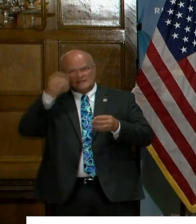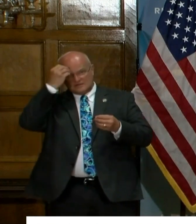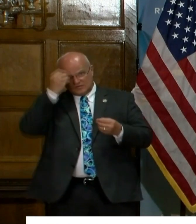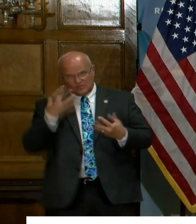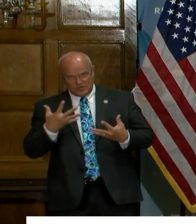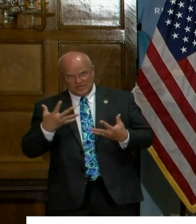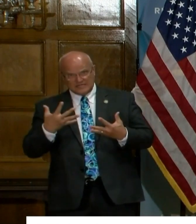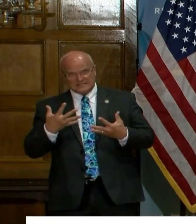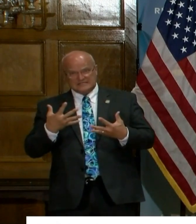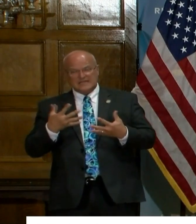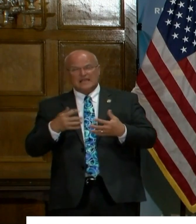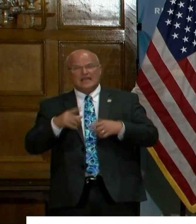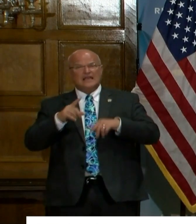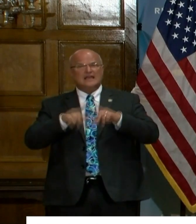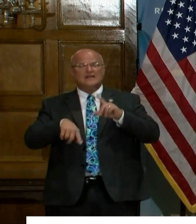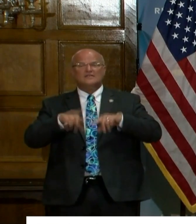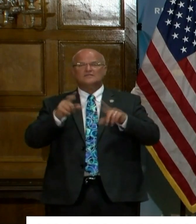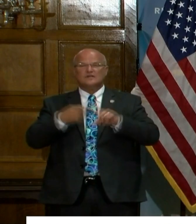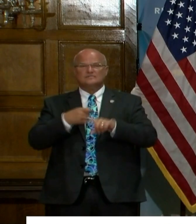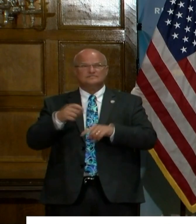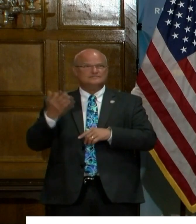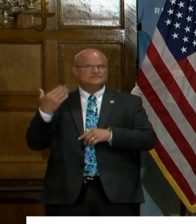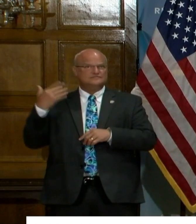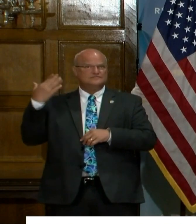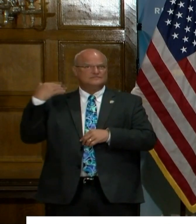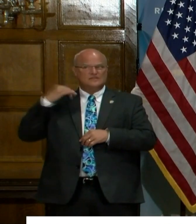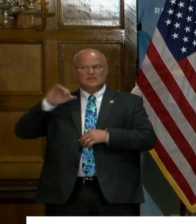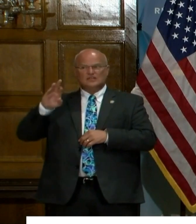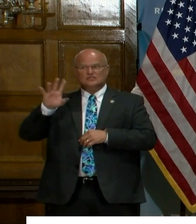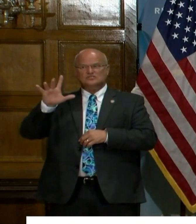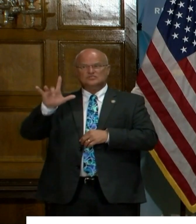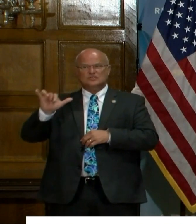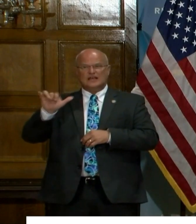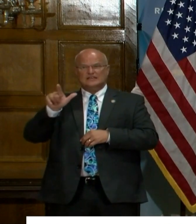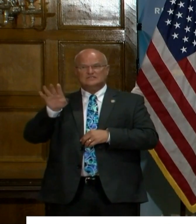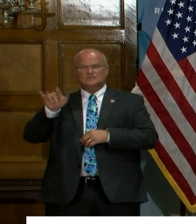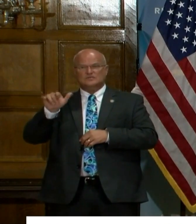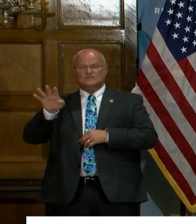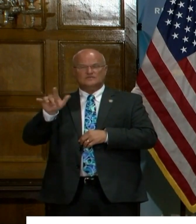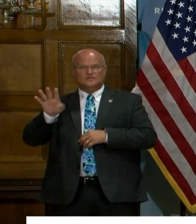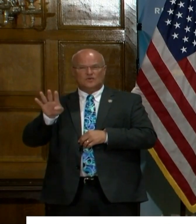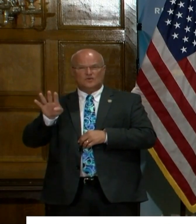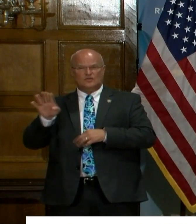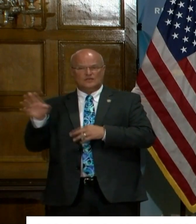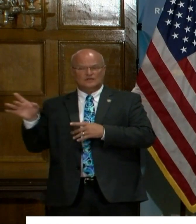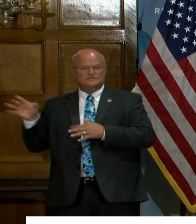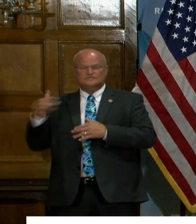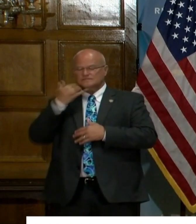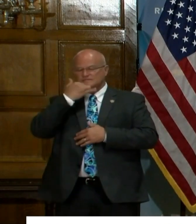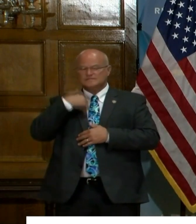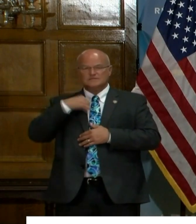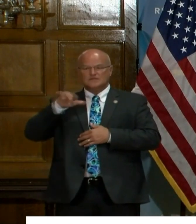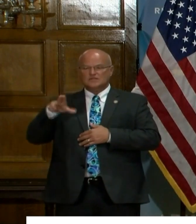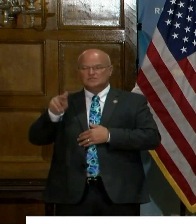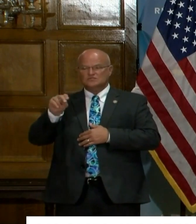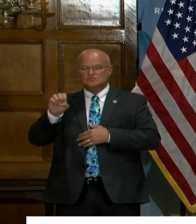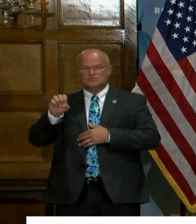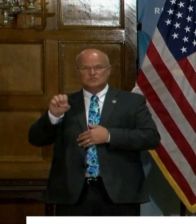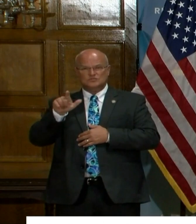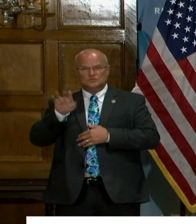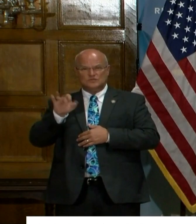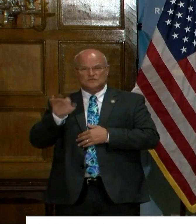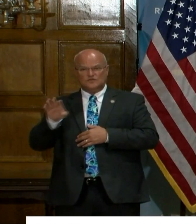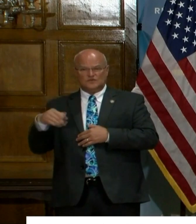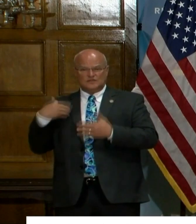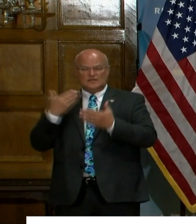us, and they range from as early as July 24th up through, June 24th up to